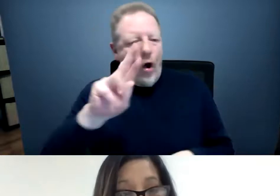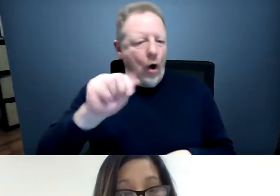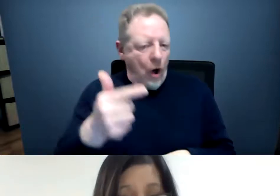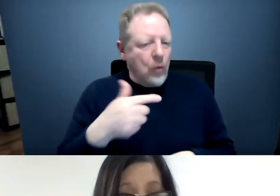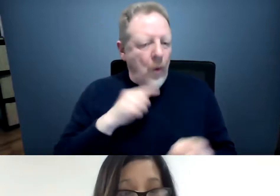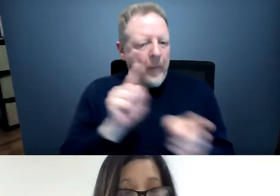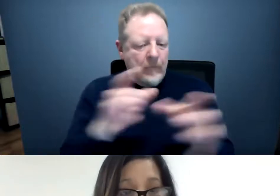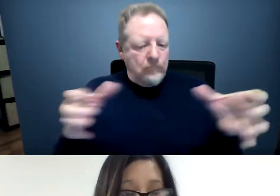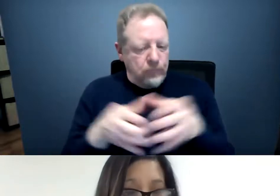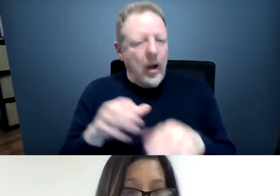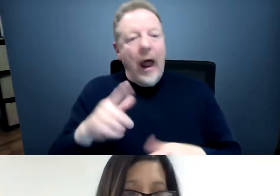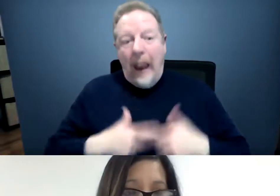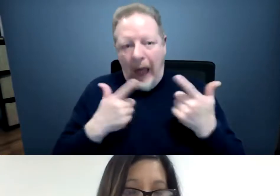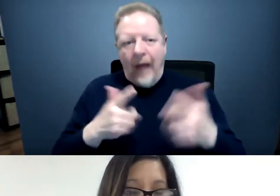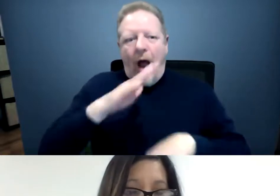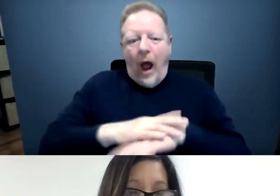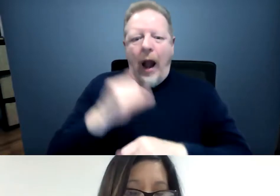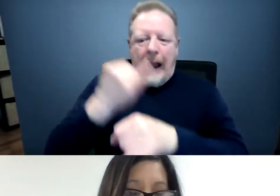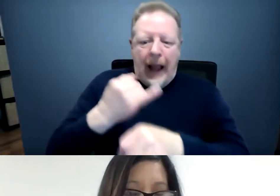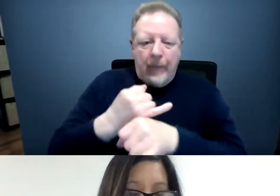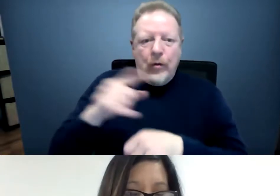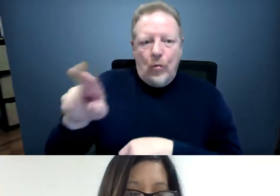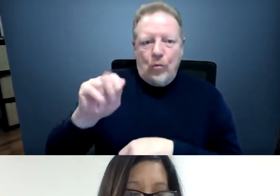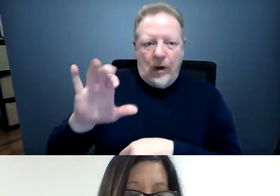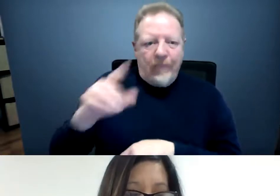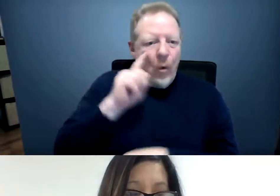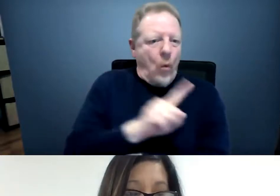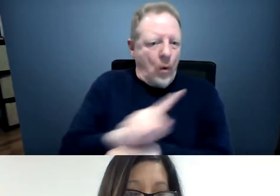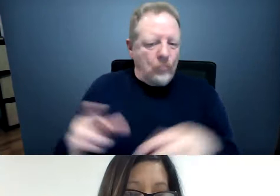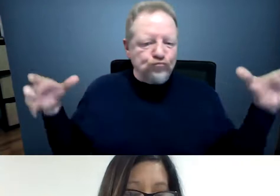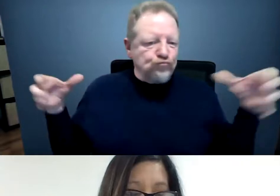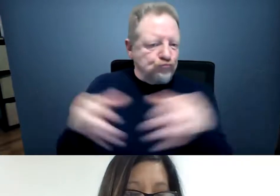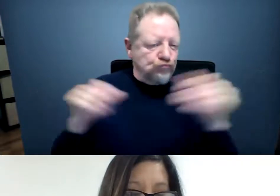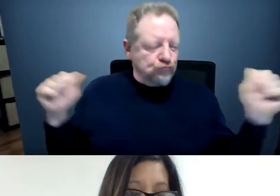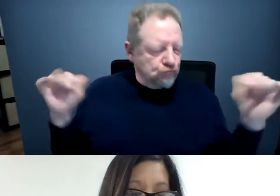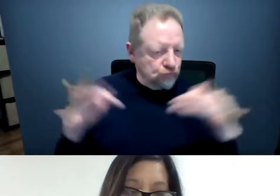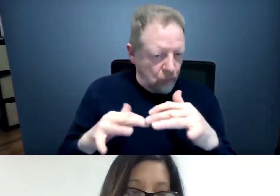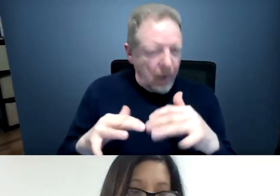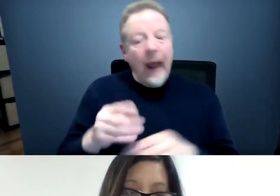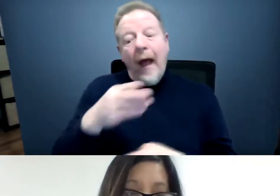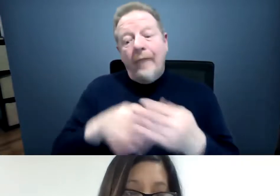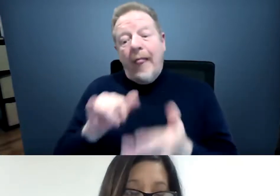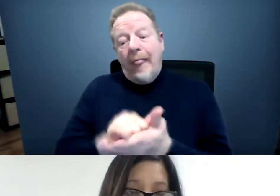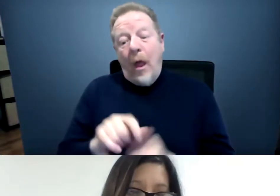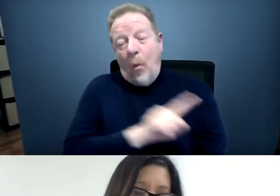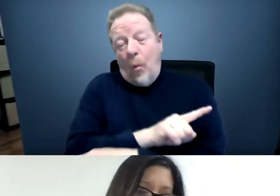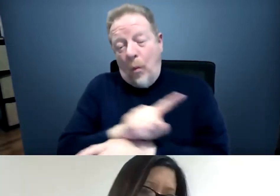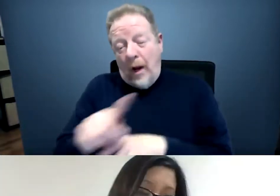on campus for a week. And then after that week-long